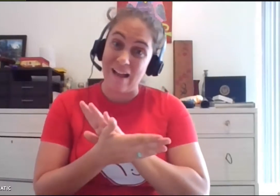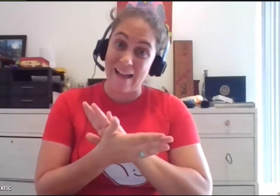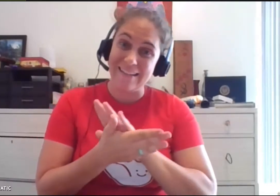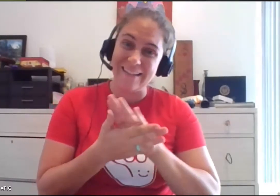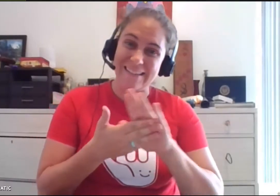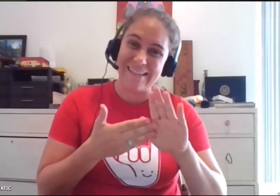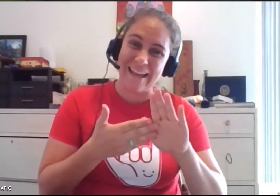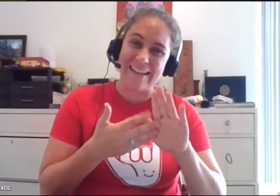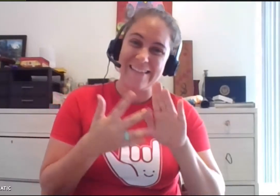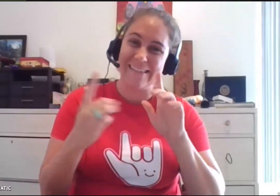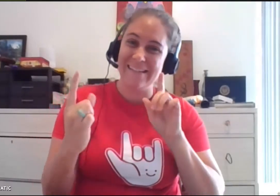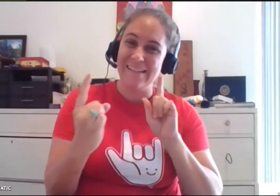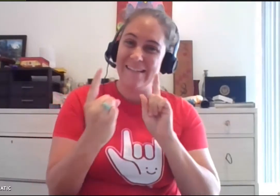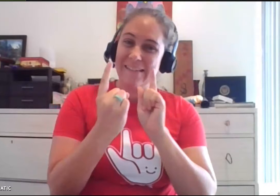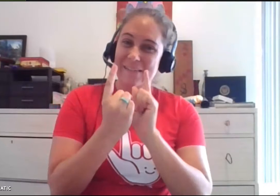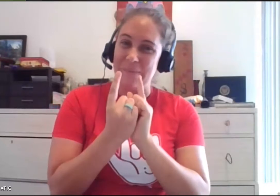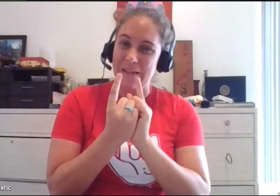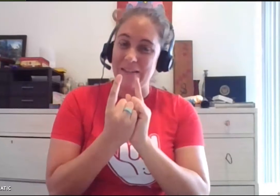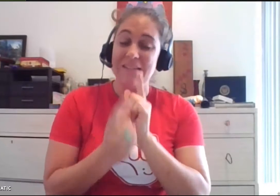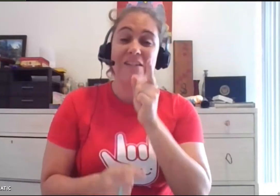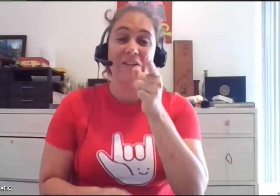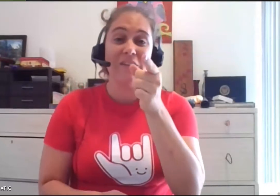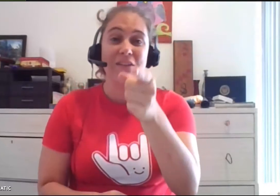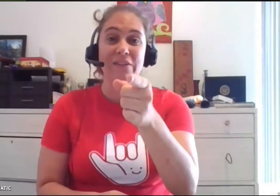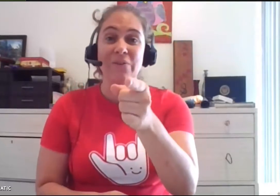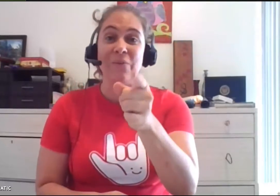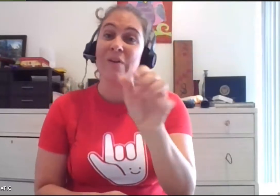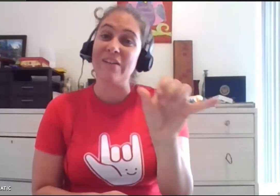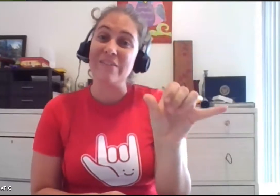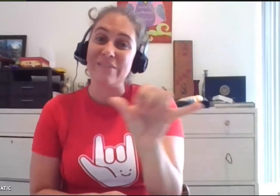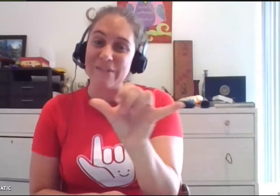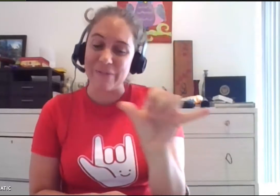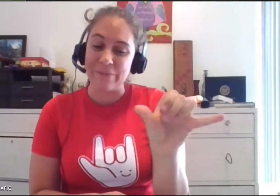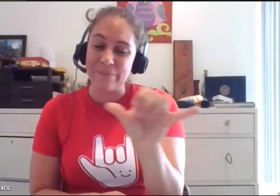forgot, it's nice to meet you too.